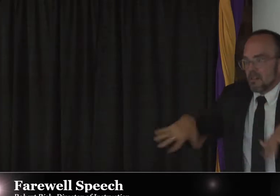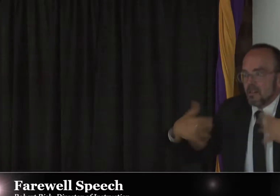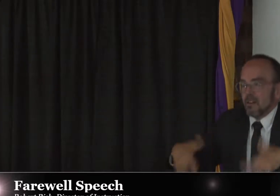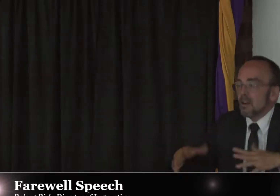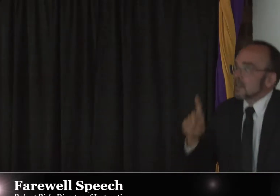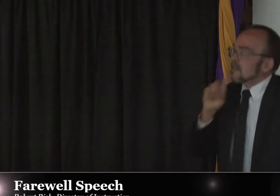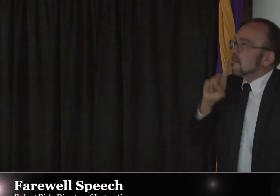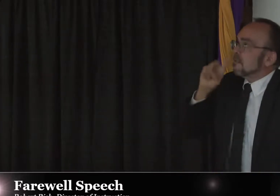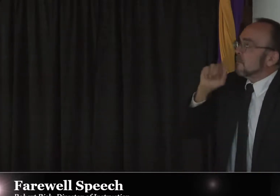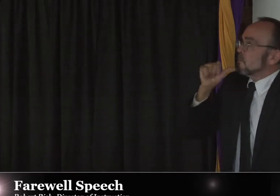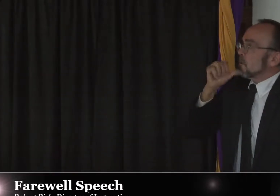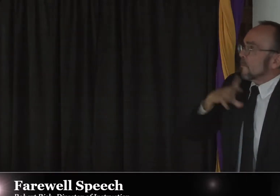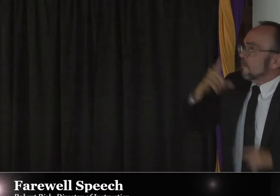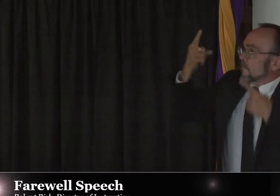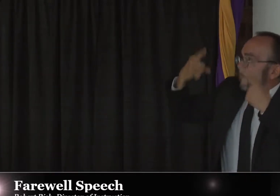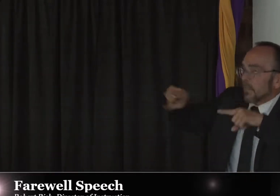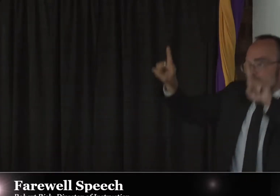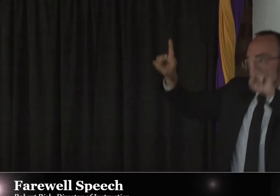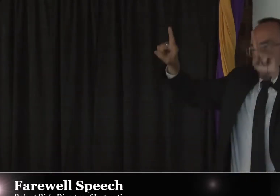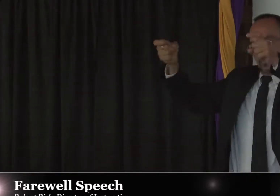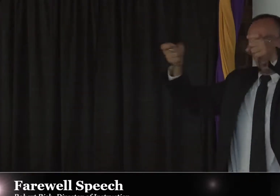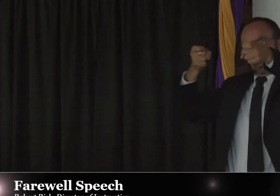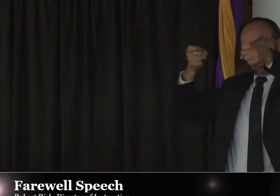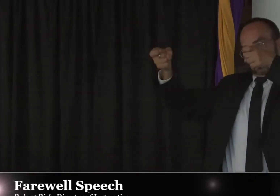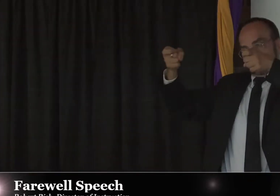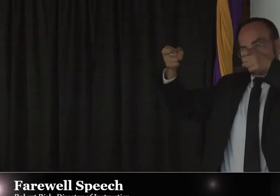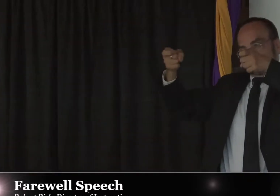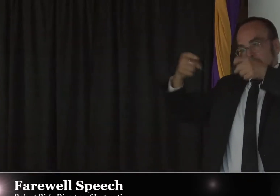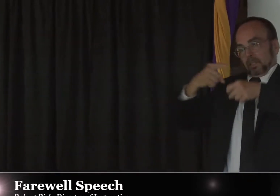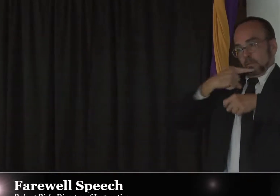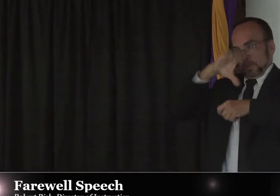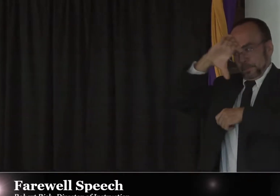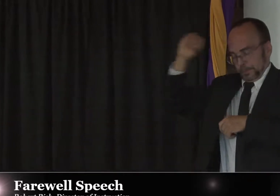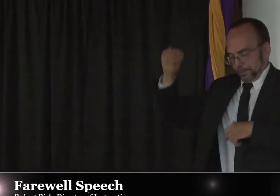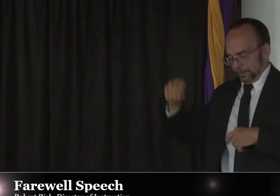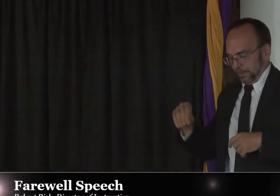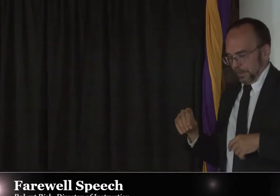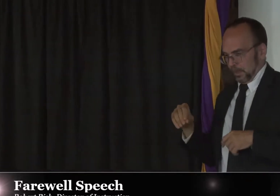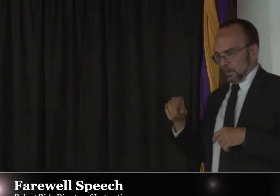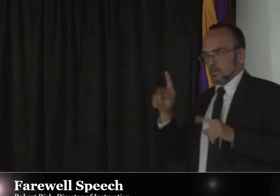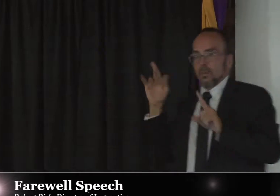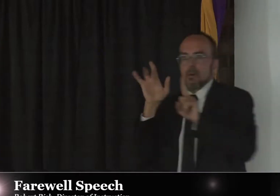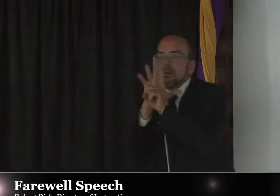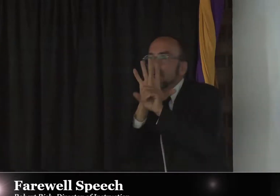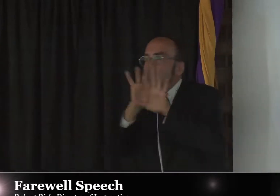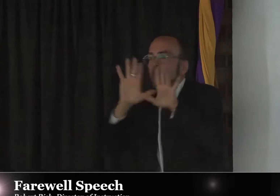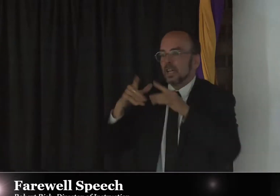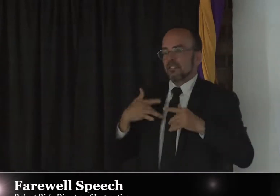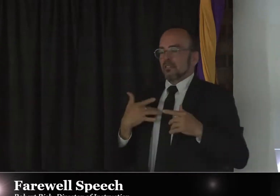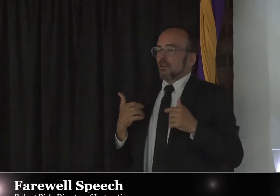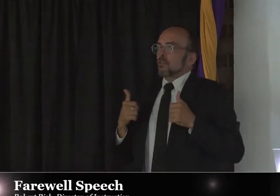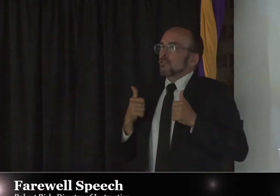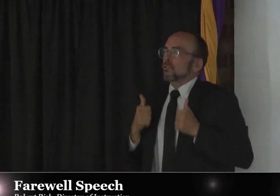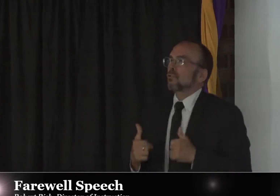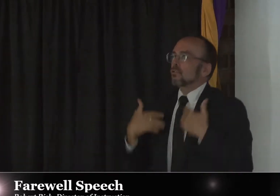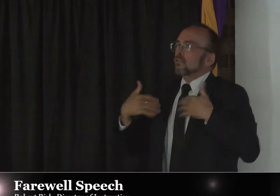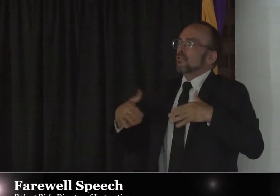under her. A deaf woman in such a prestigious position in this company. And she